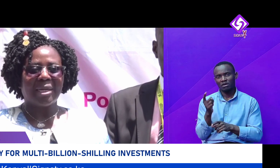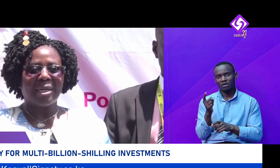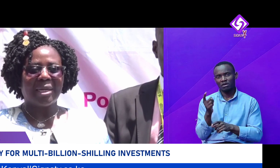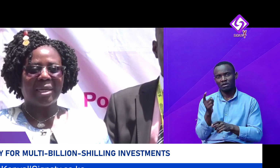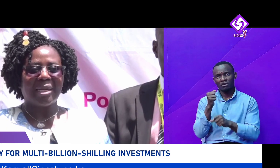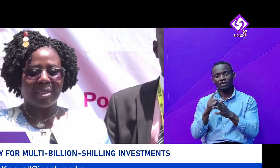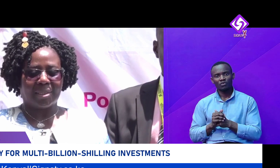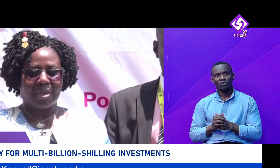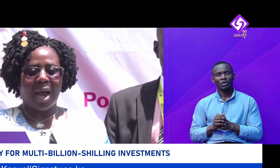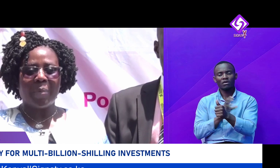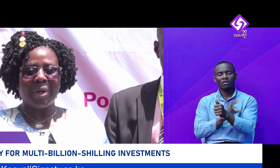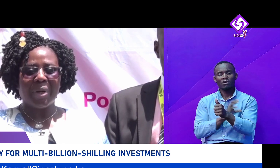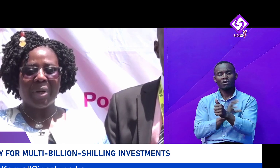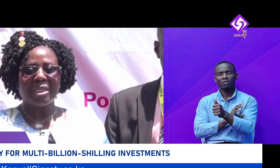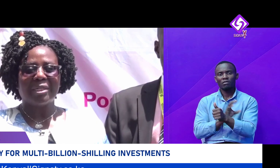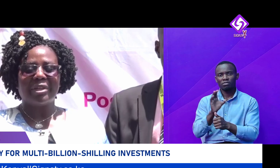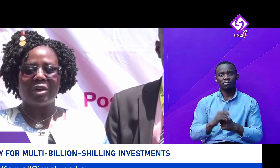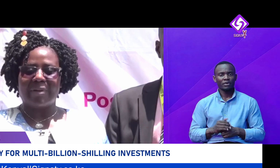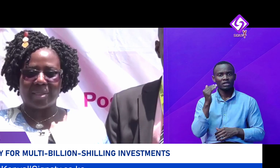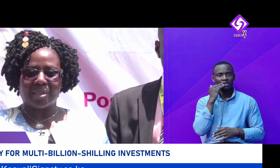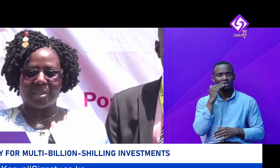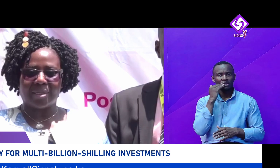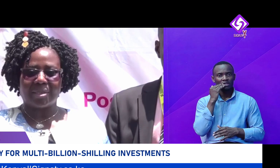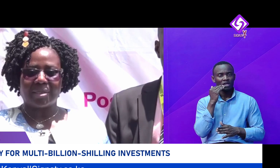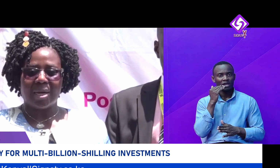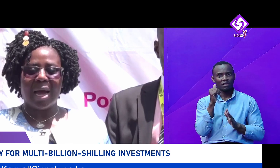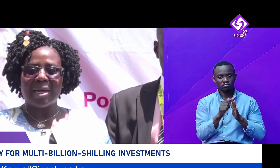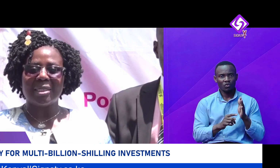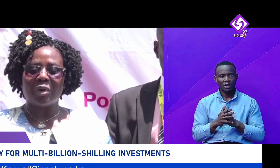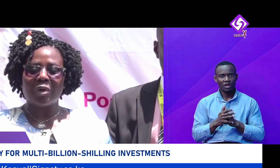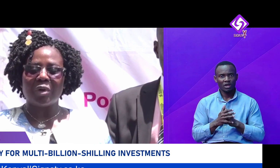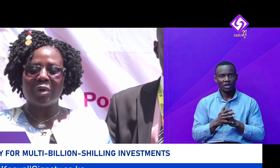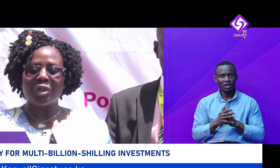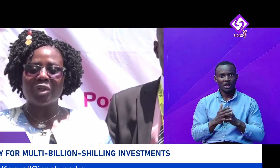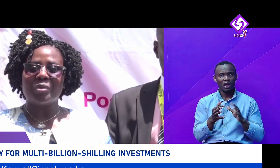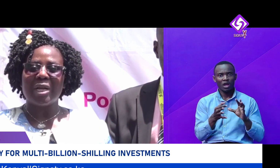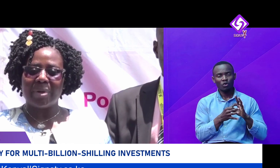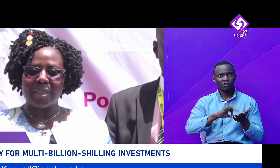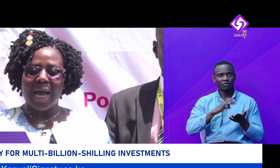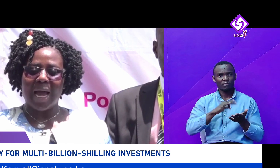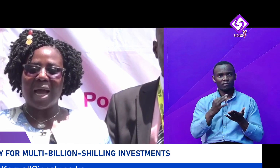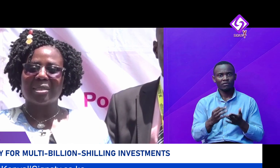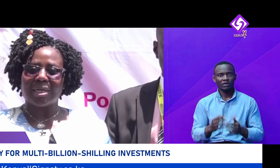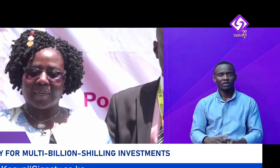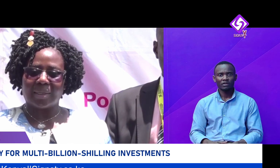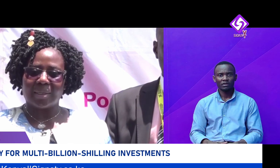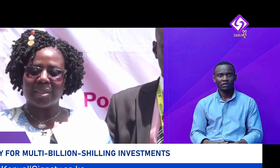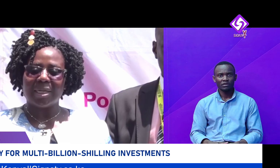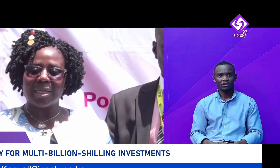Siaya has enacted a cooperative development fund, a fund that is supposed to be enabling a starter in